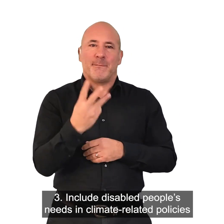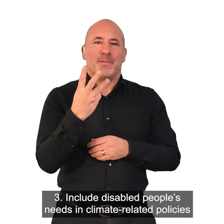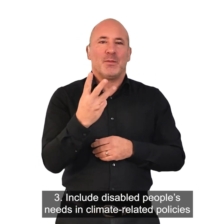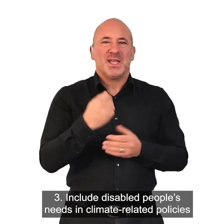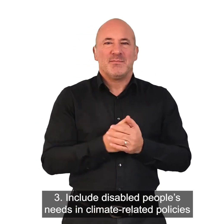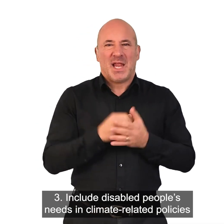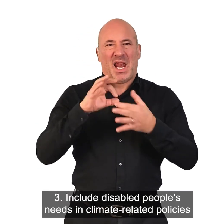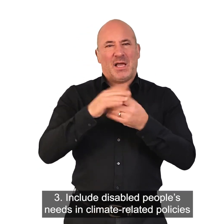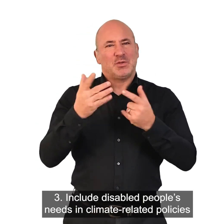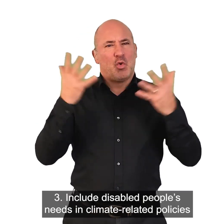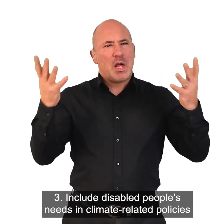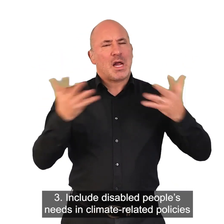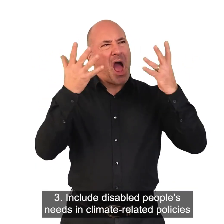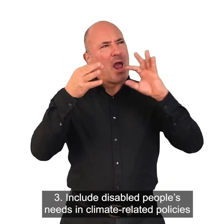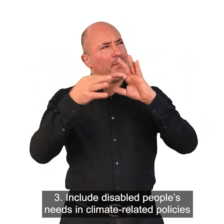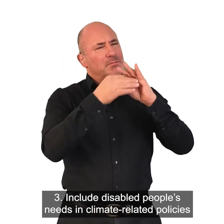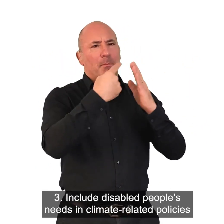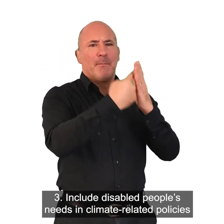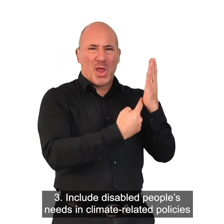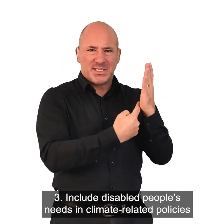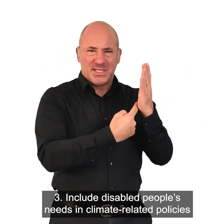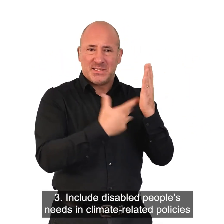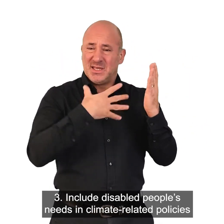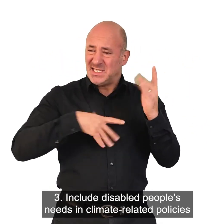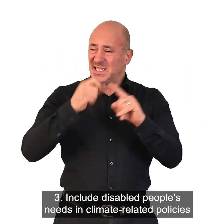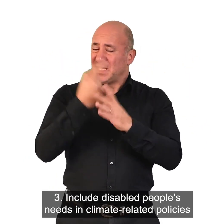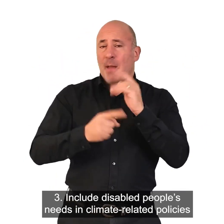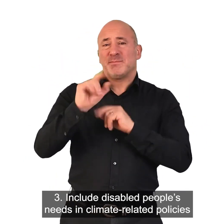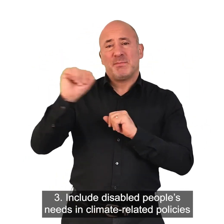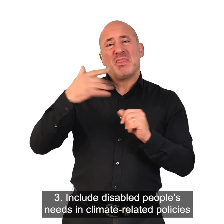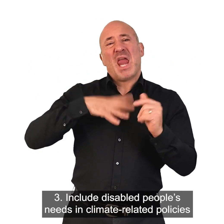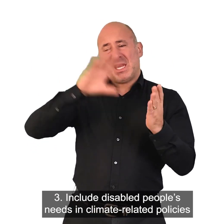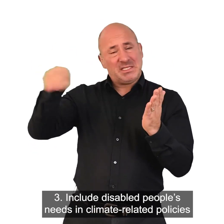3. Include disabled people's needs in climate-related policies.